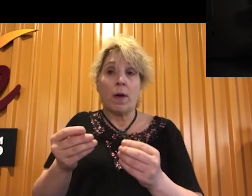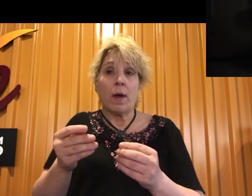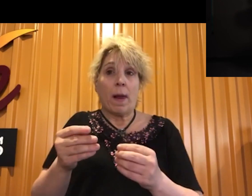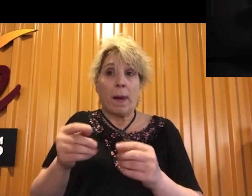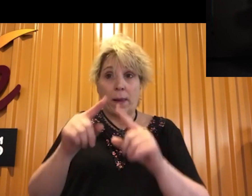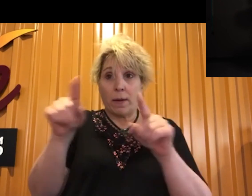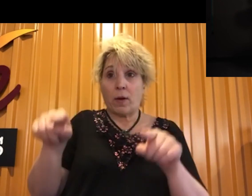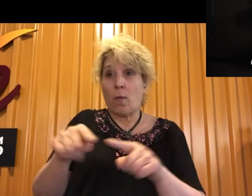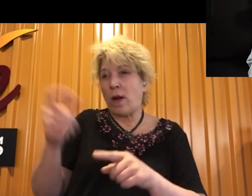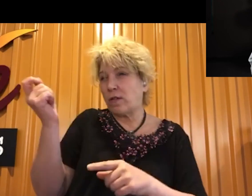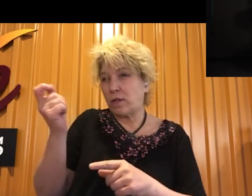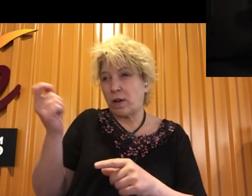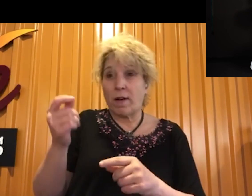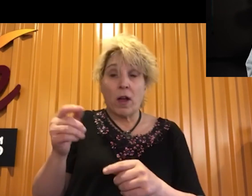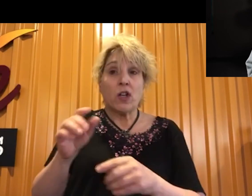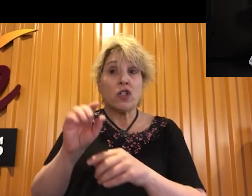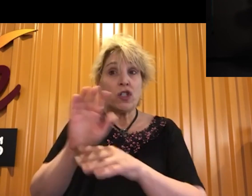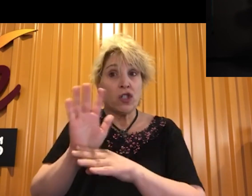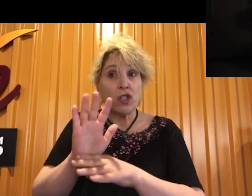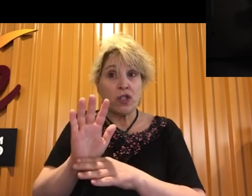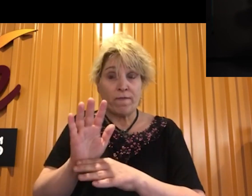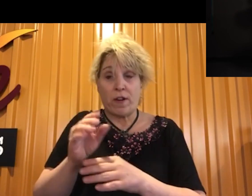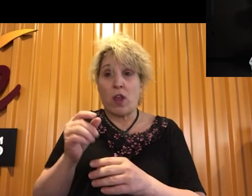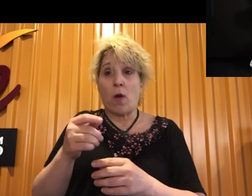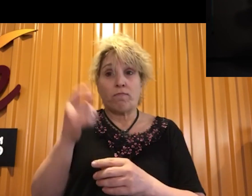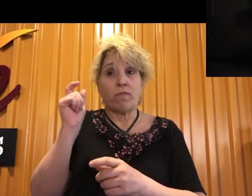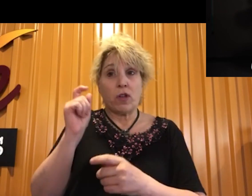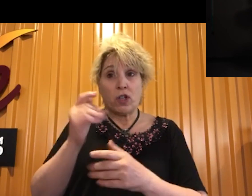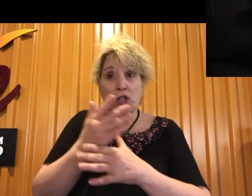give on your screen through the buttons. We want you to